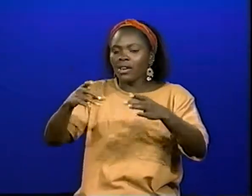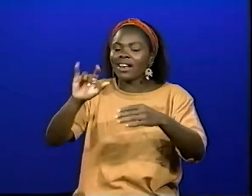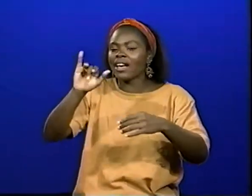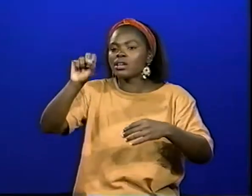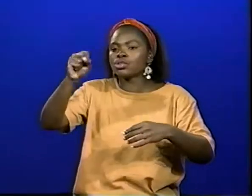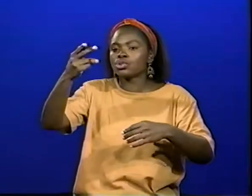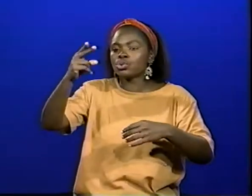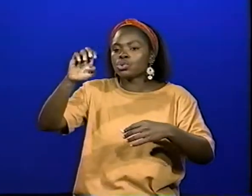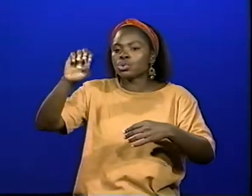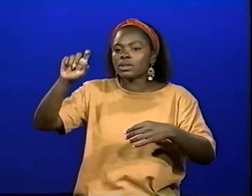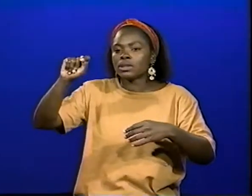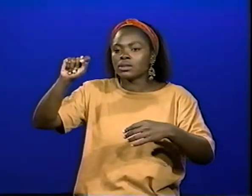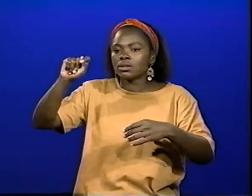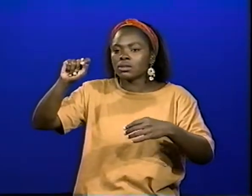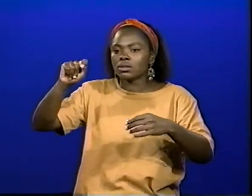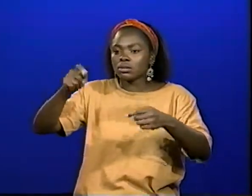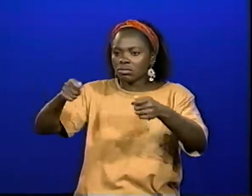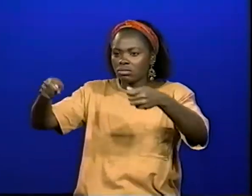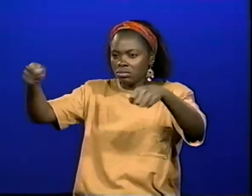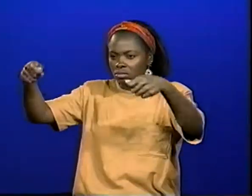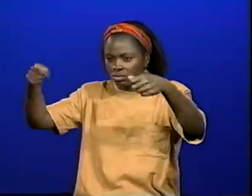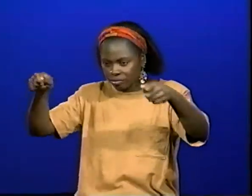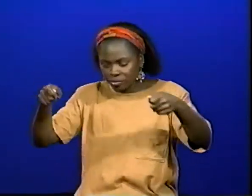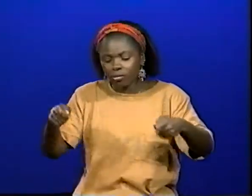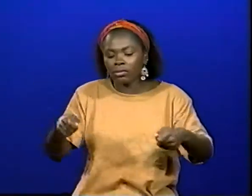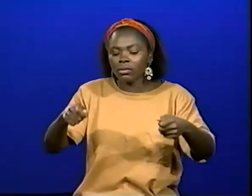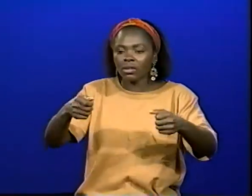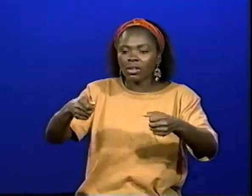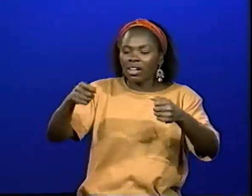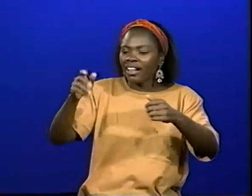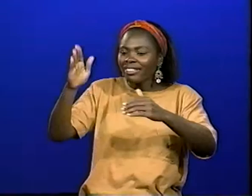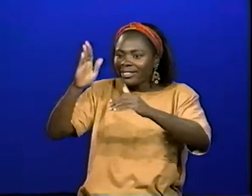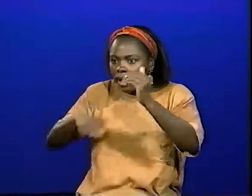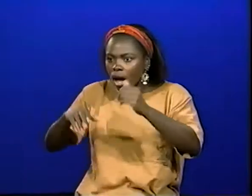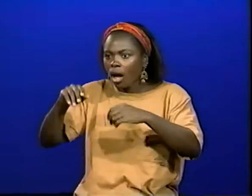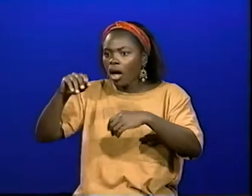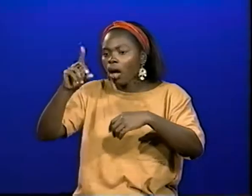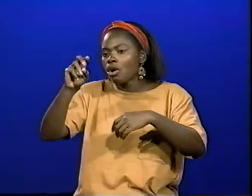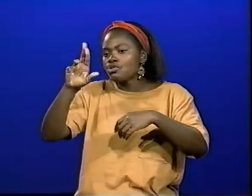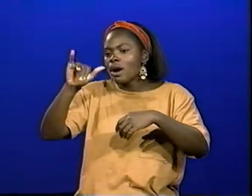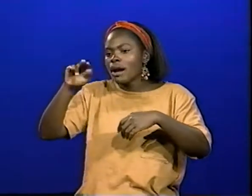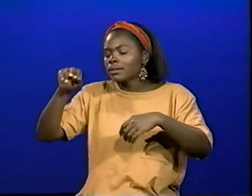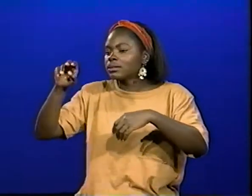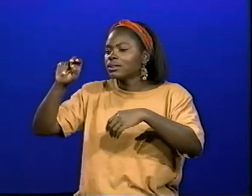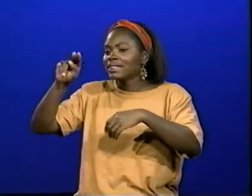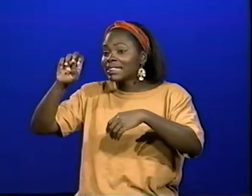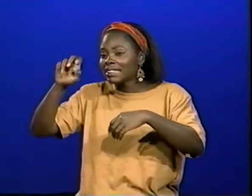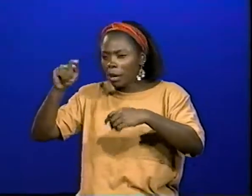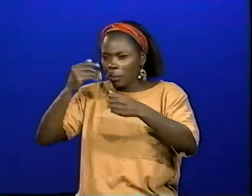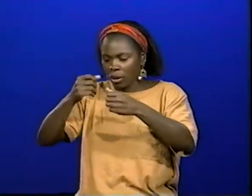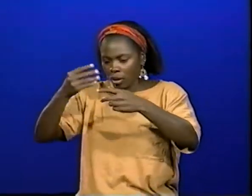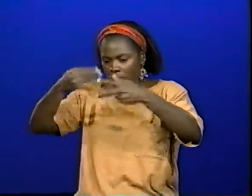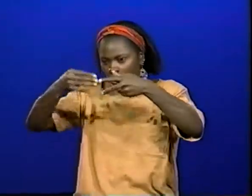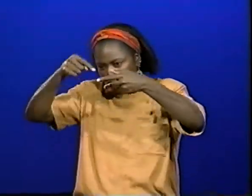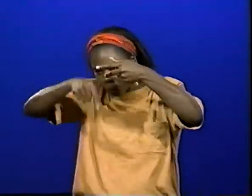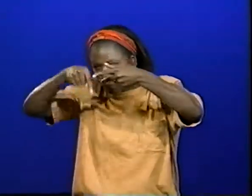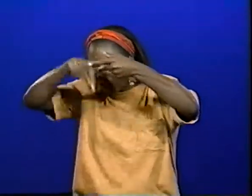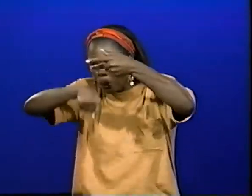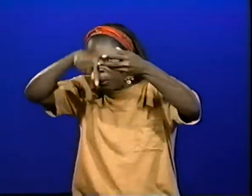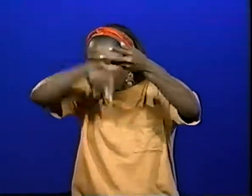and you need a cloth that is more of a sheet than cheesecloth, because most